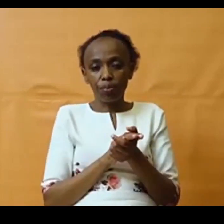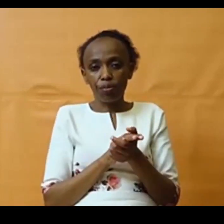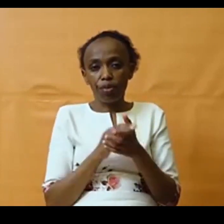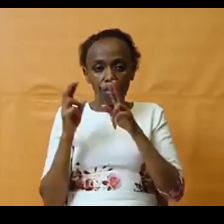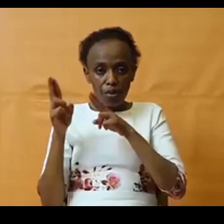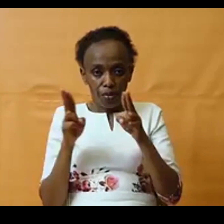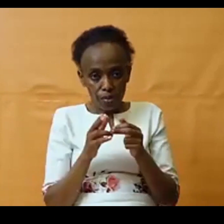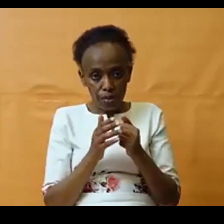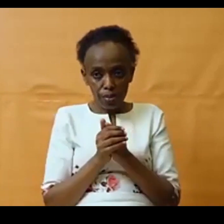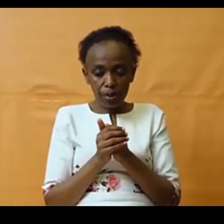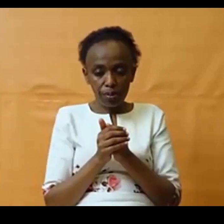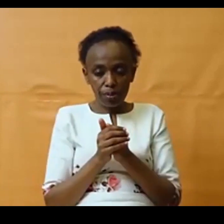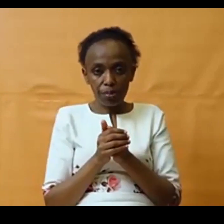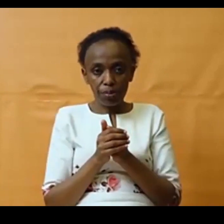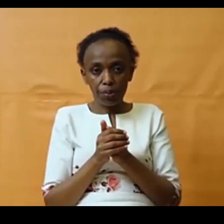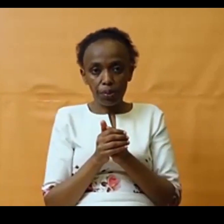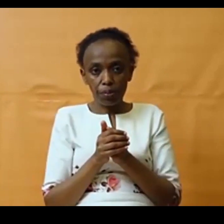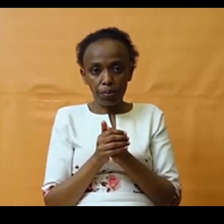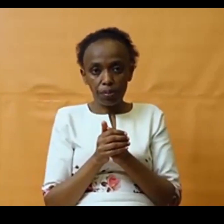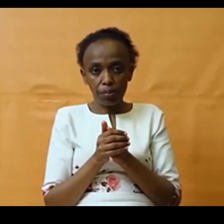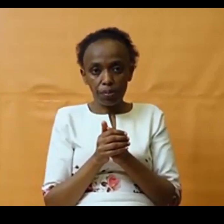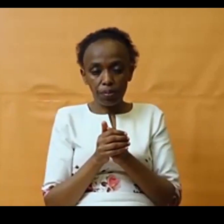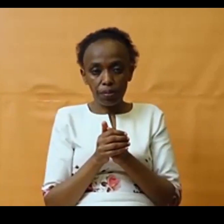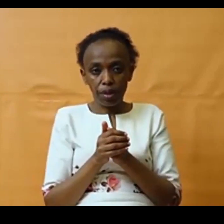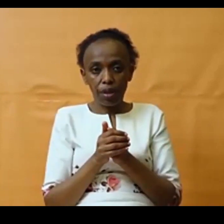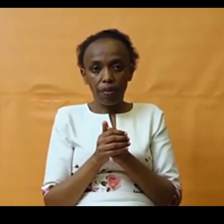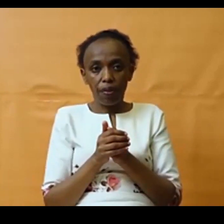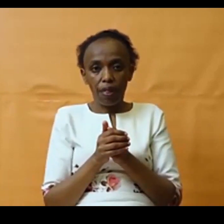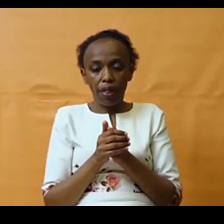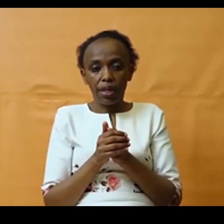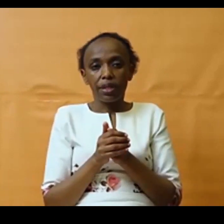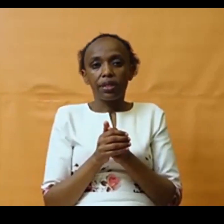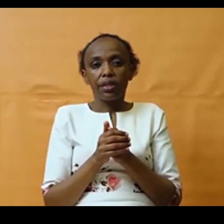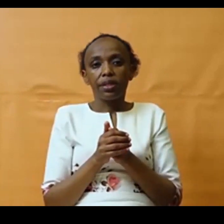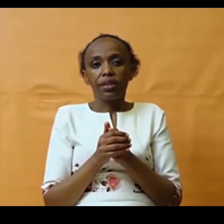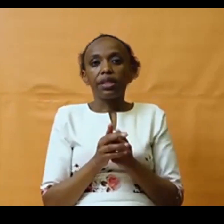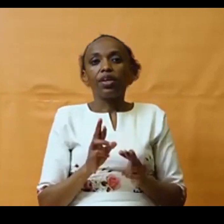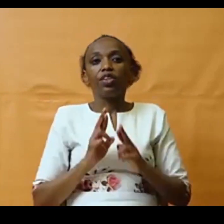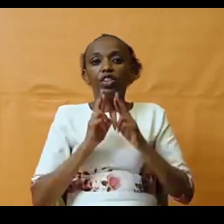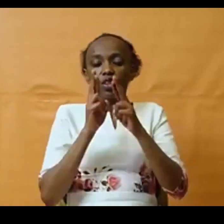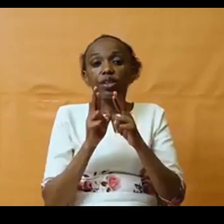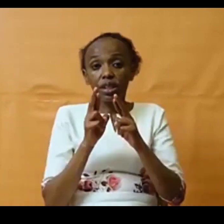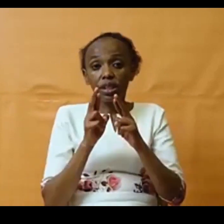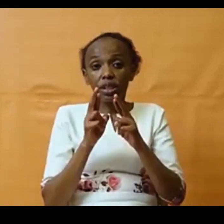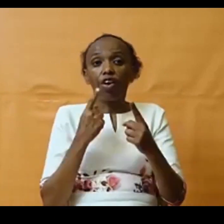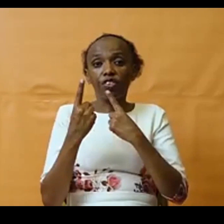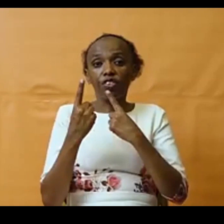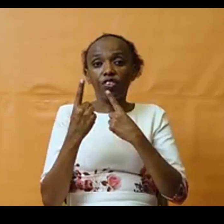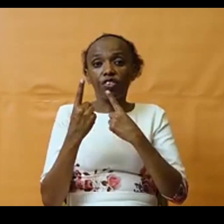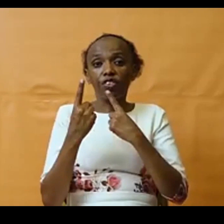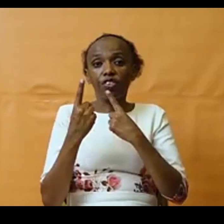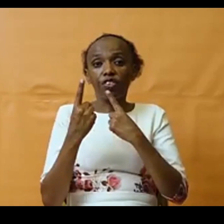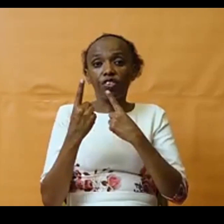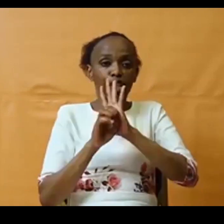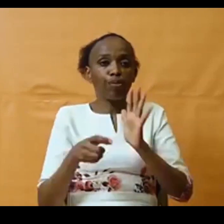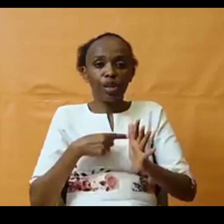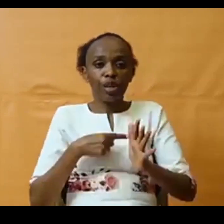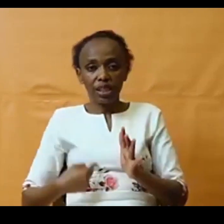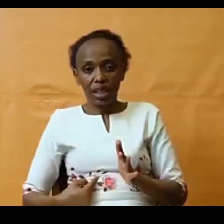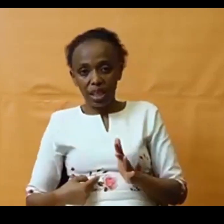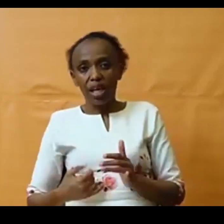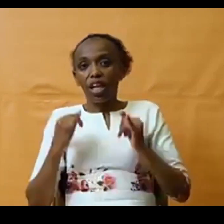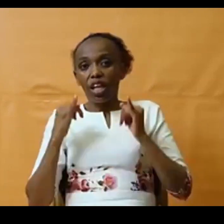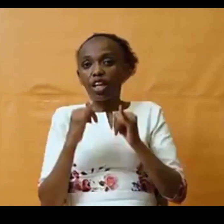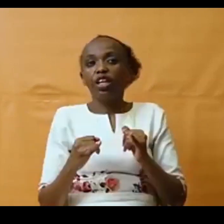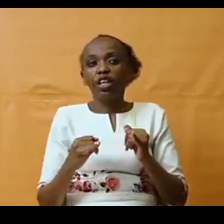Obviously, there is also a discussion about, for example, when it comes to China, the new suggestion, the kind